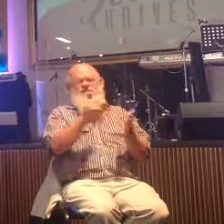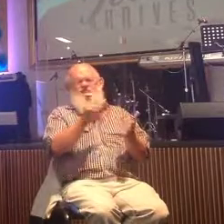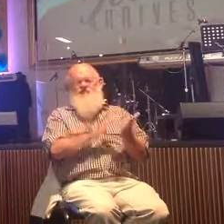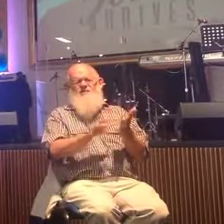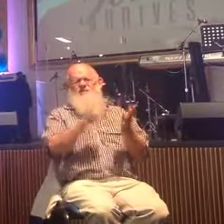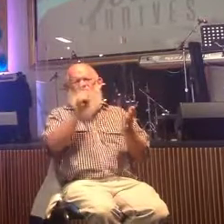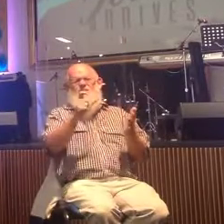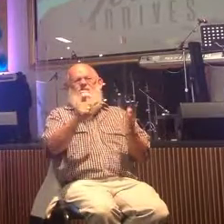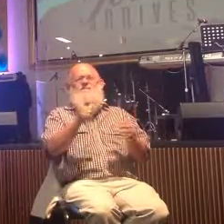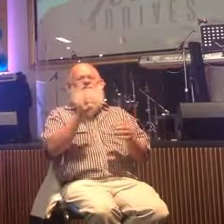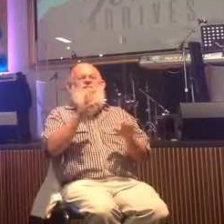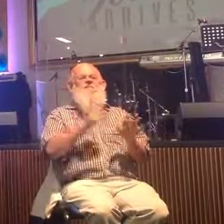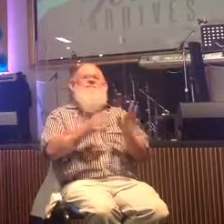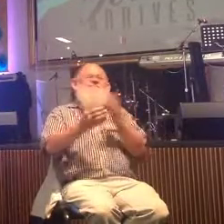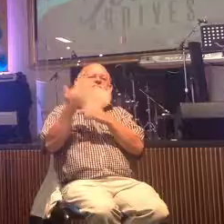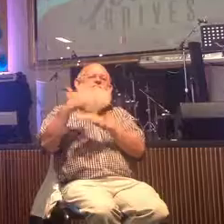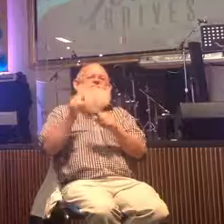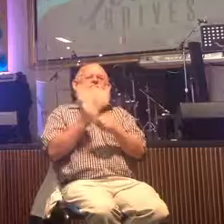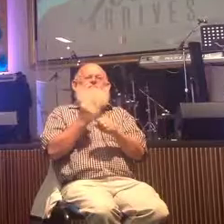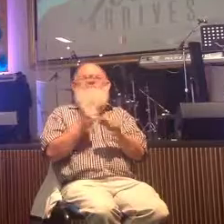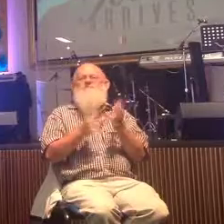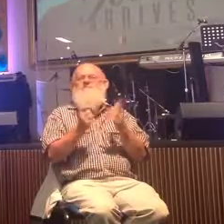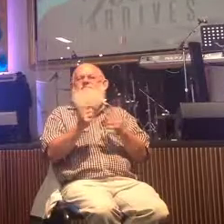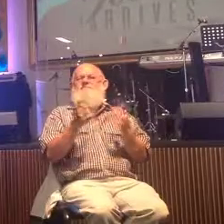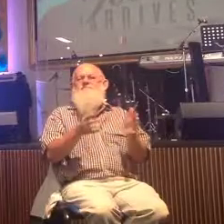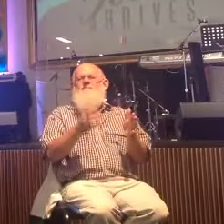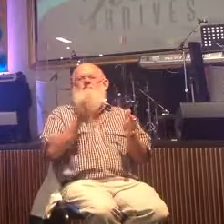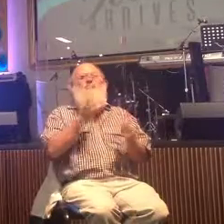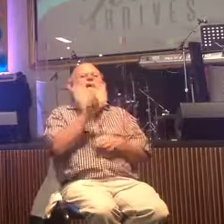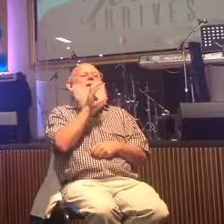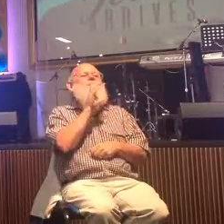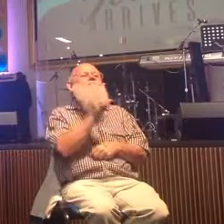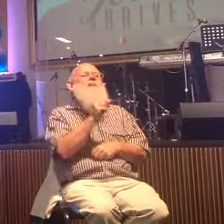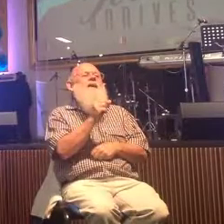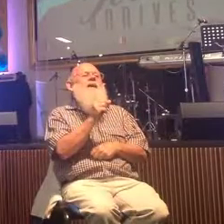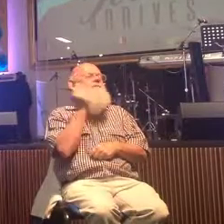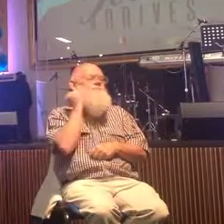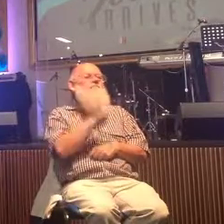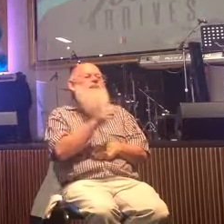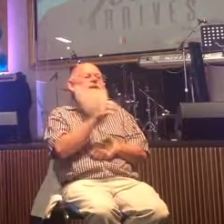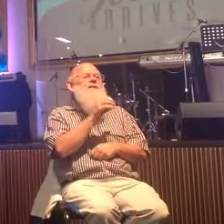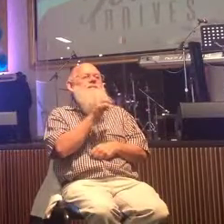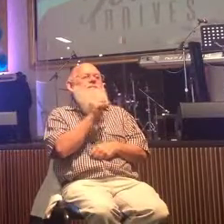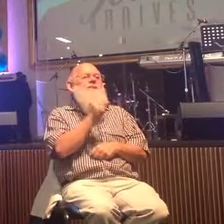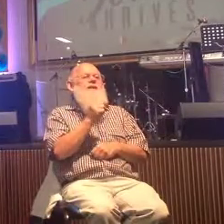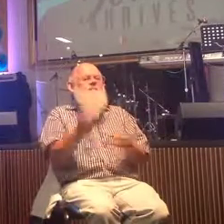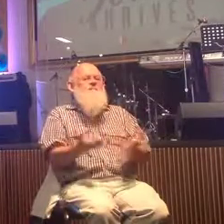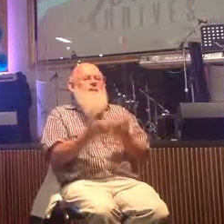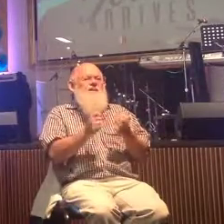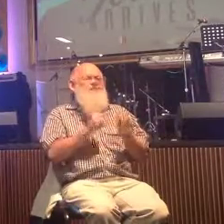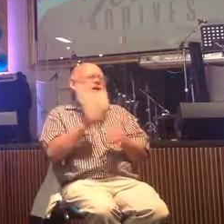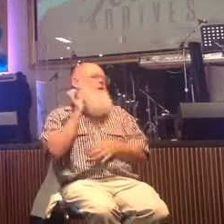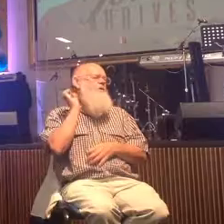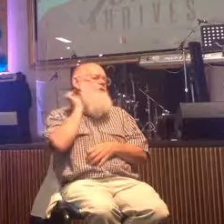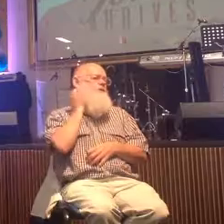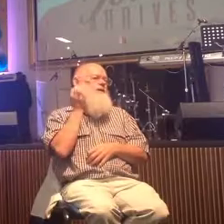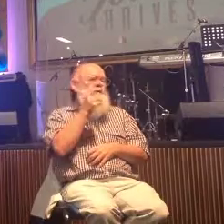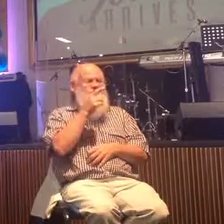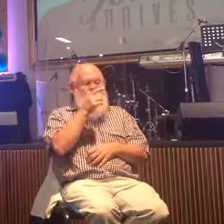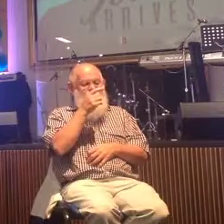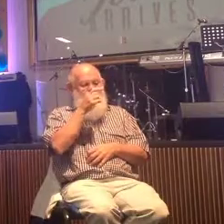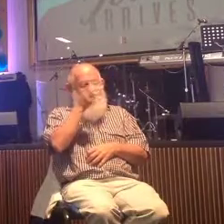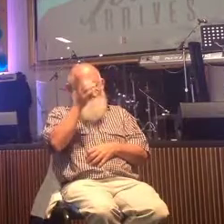created, he was a black man, played by a white person, Jamaican